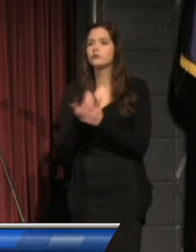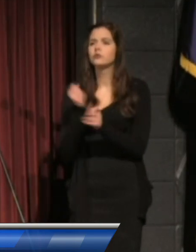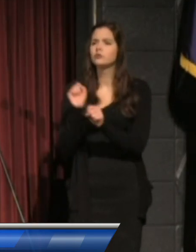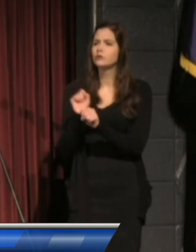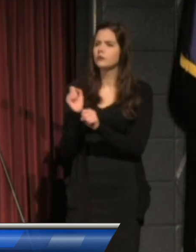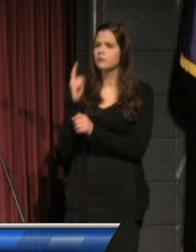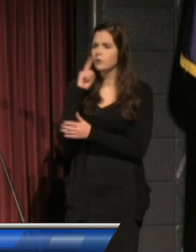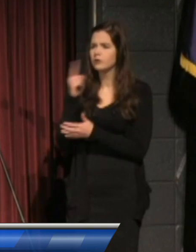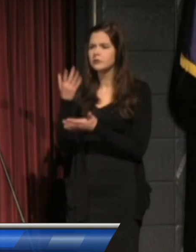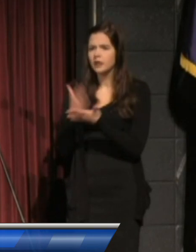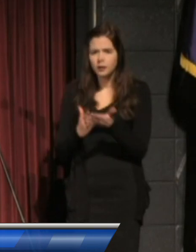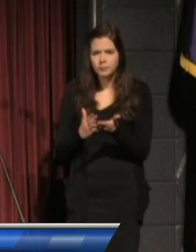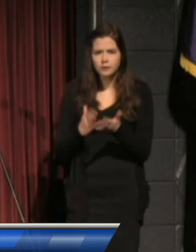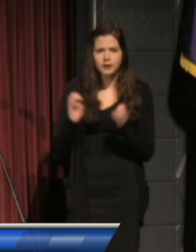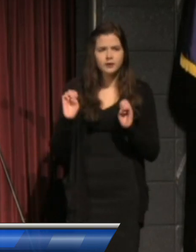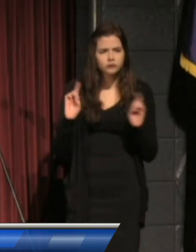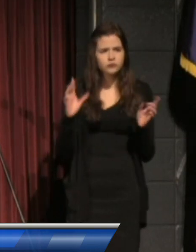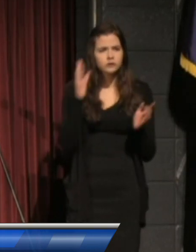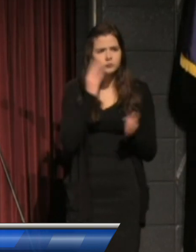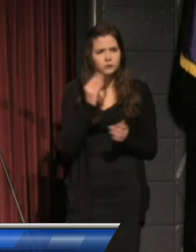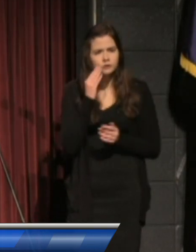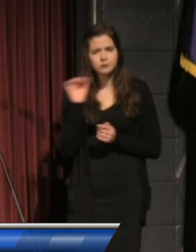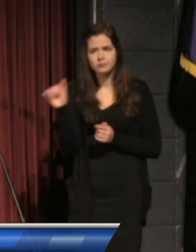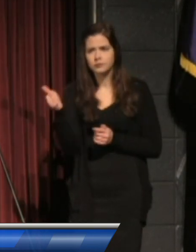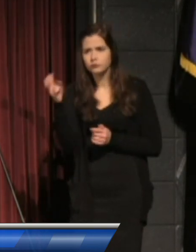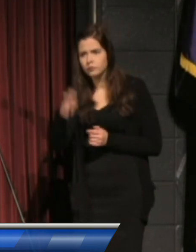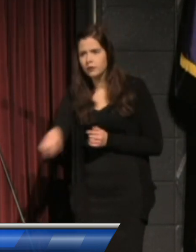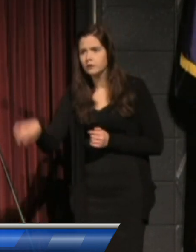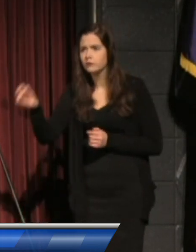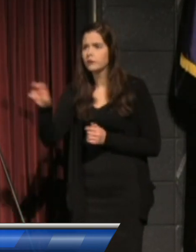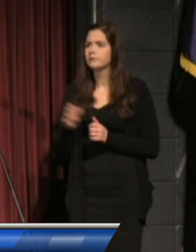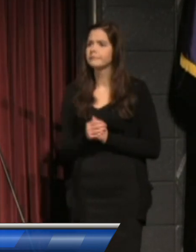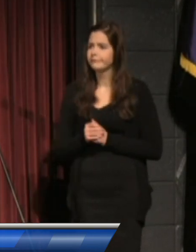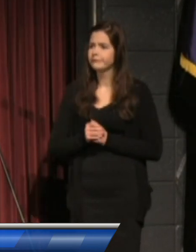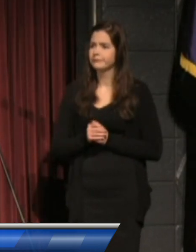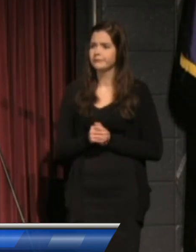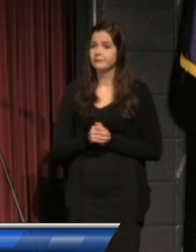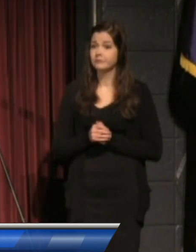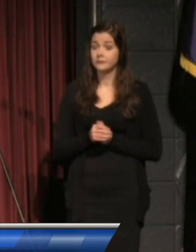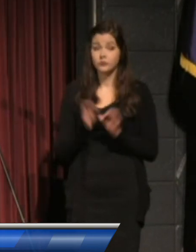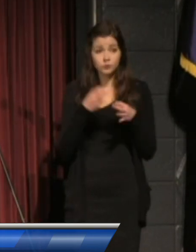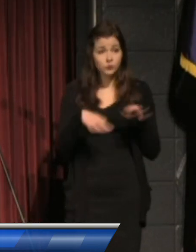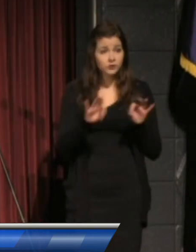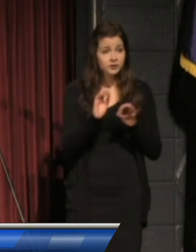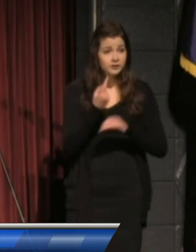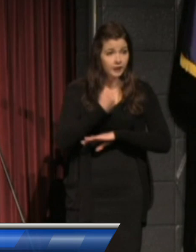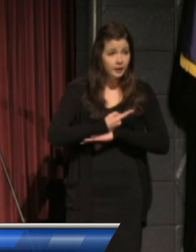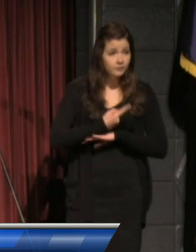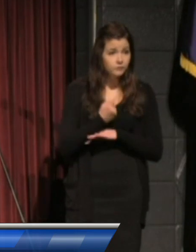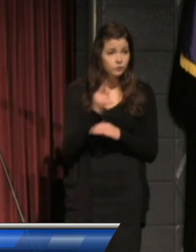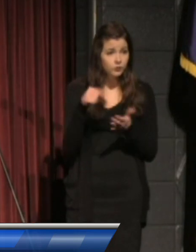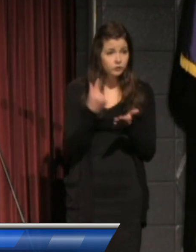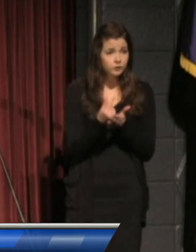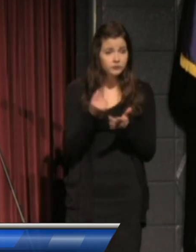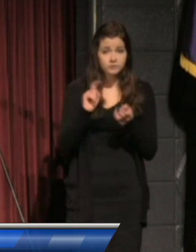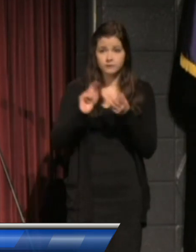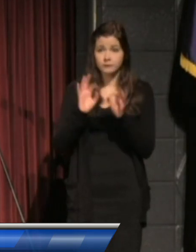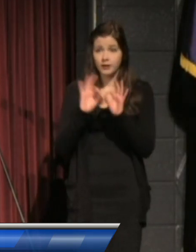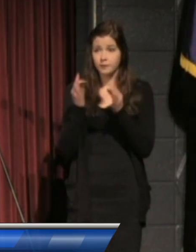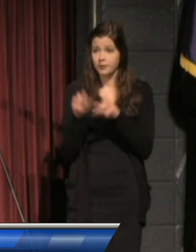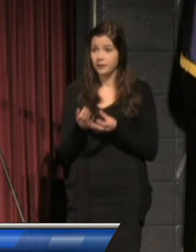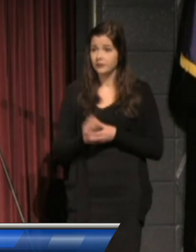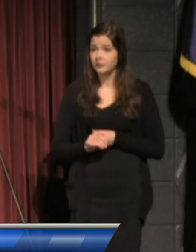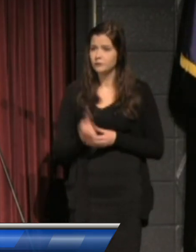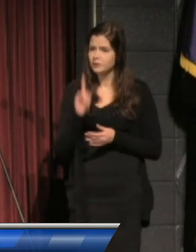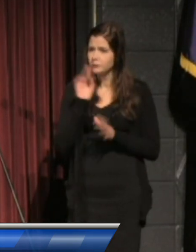some and a new educational experience for those transferring. It's an important day for these graduates and their families, and it's really